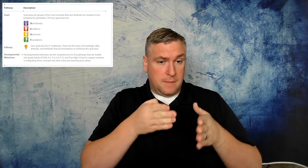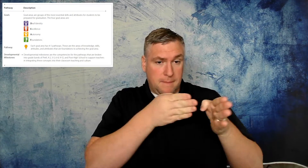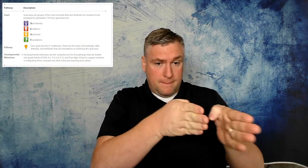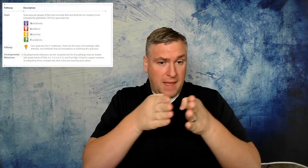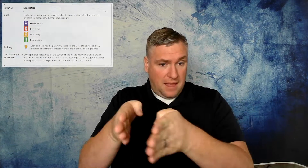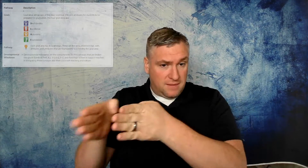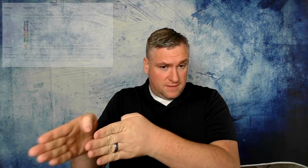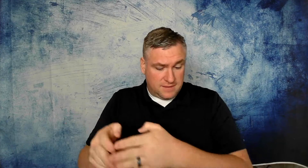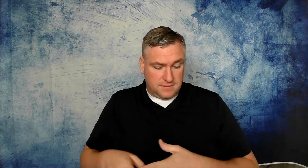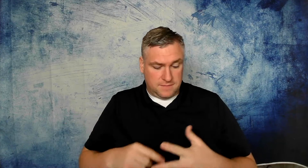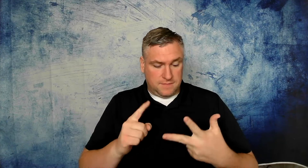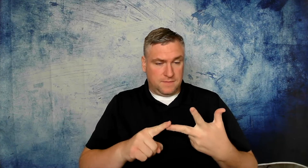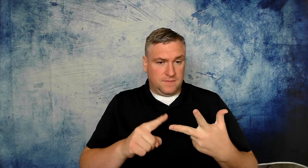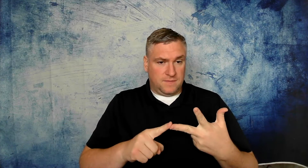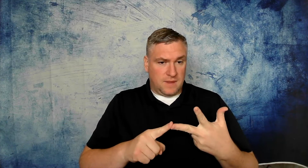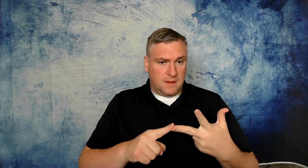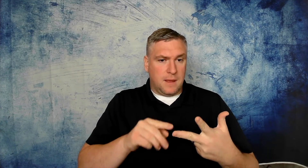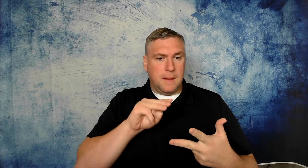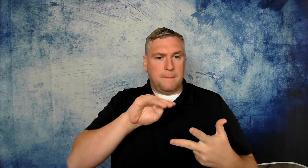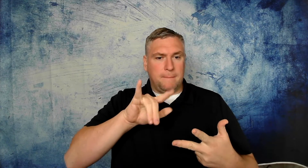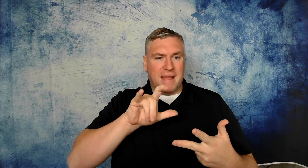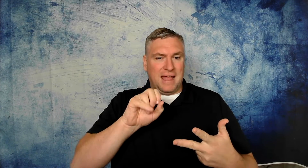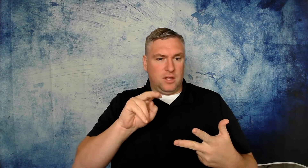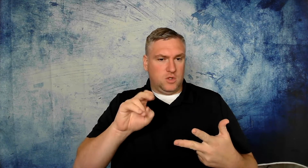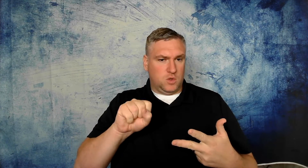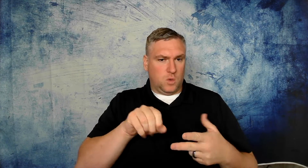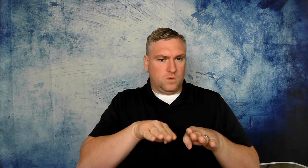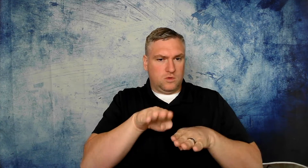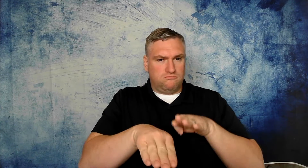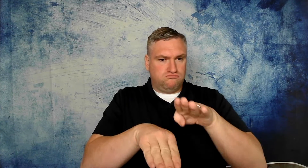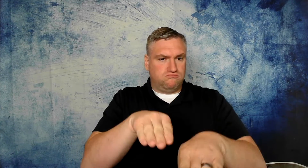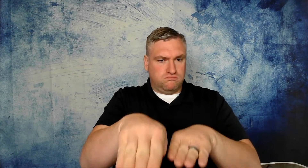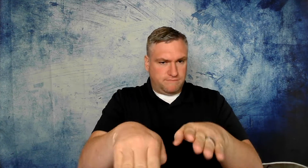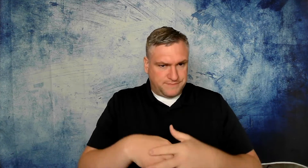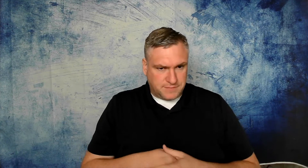goals, pathways, and milestones.